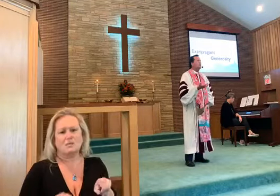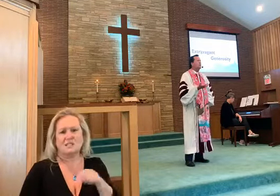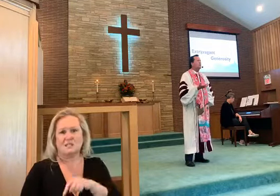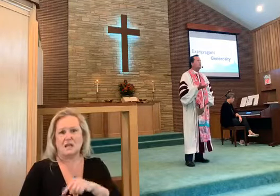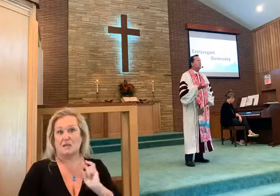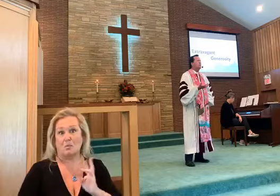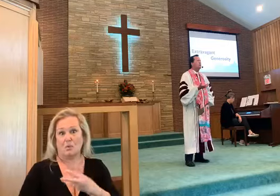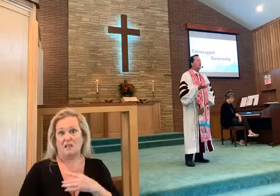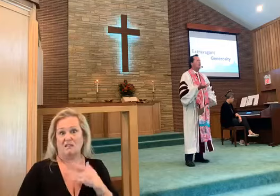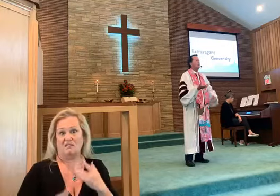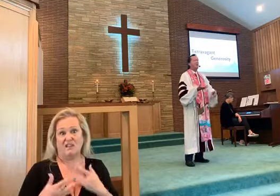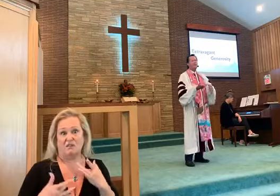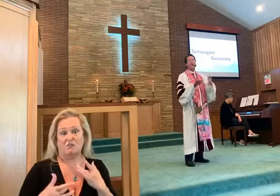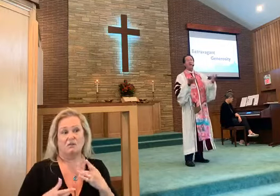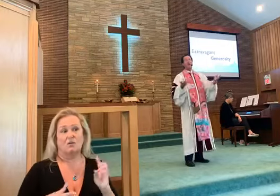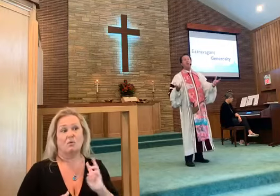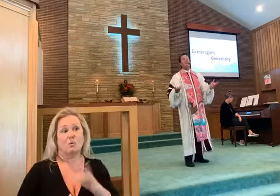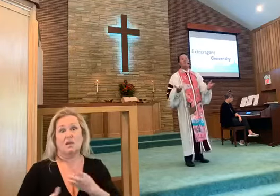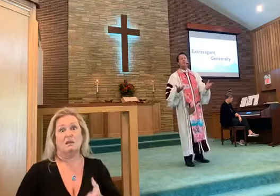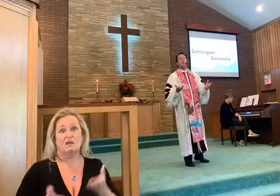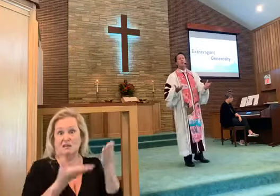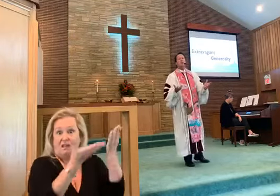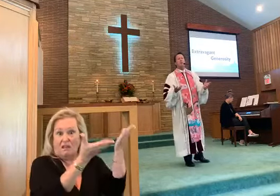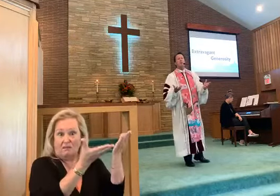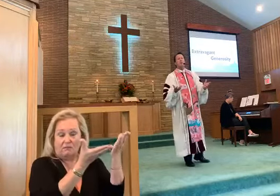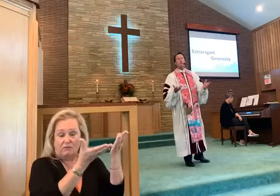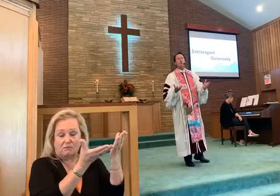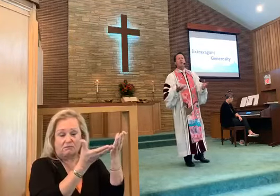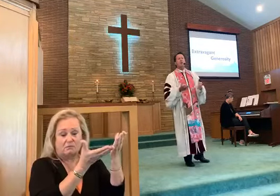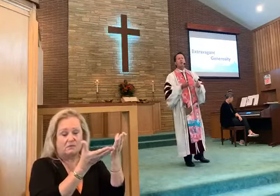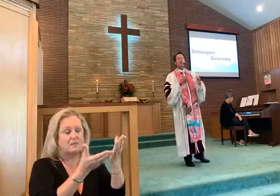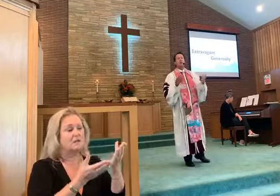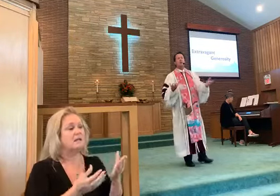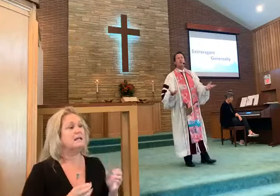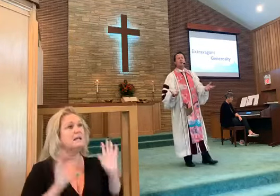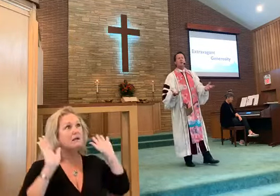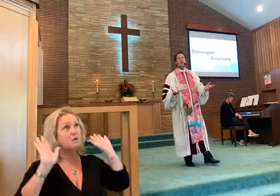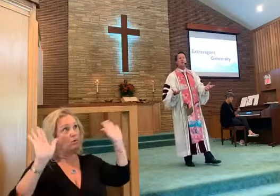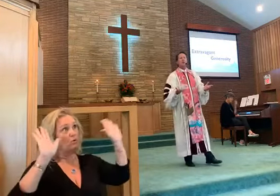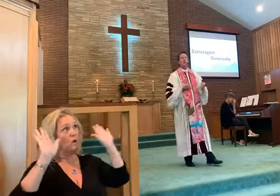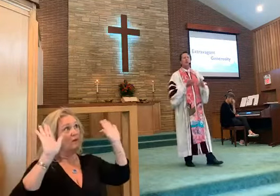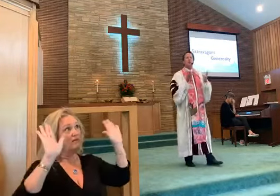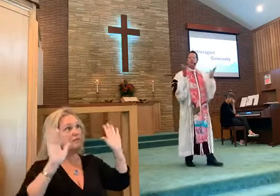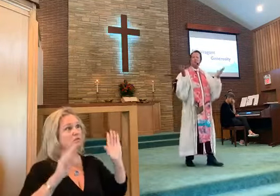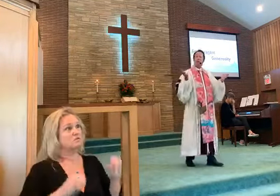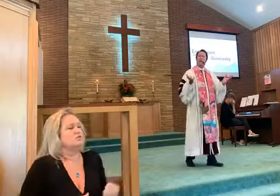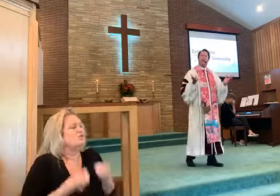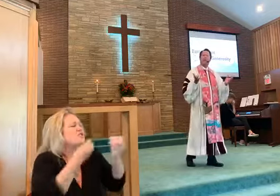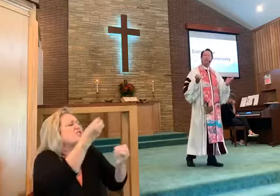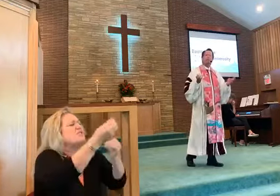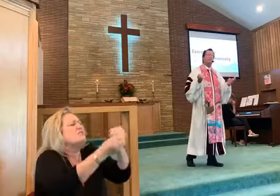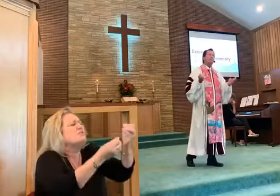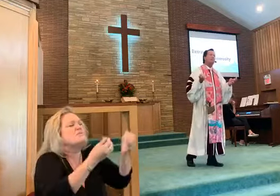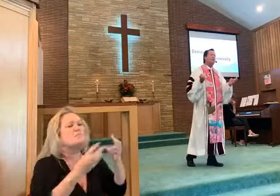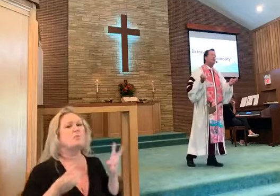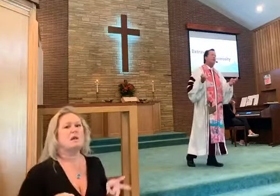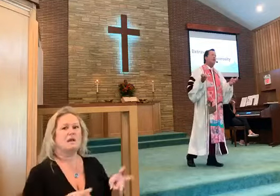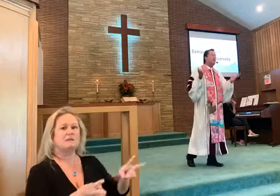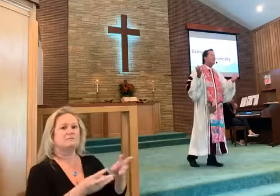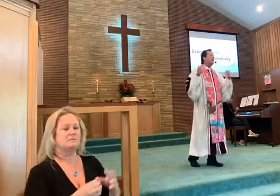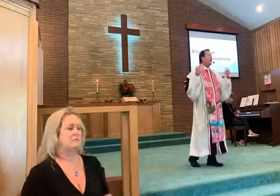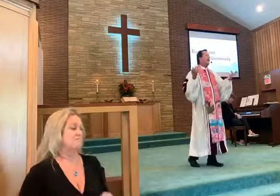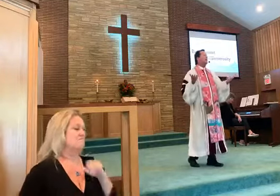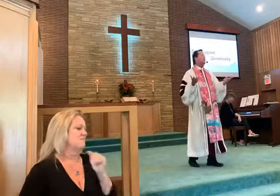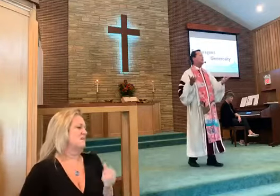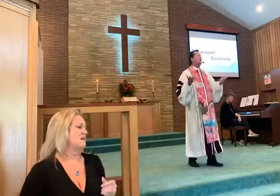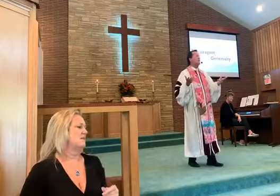when we felt that we gave in an extravagantly generous way? Not